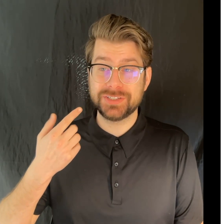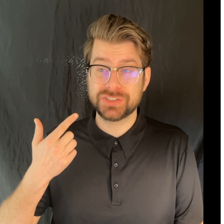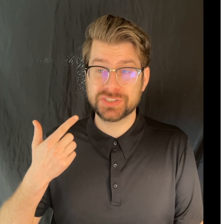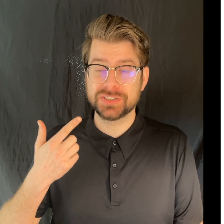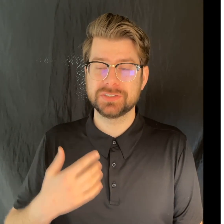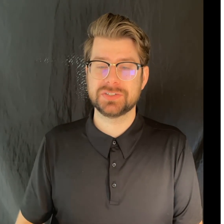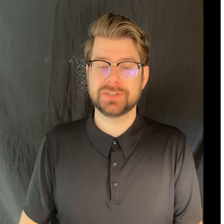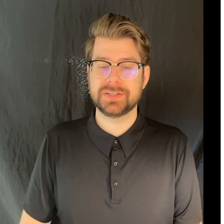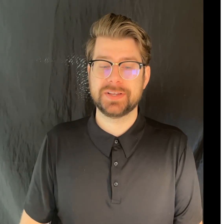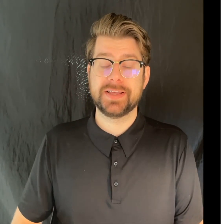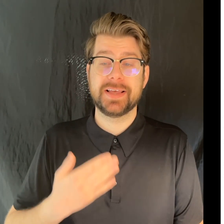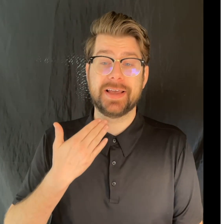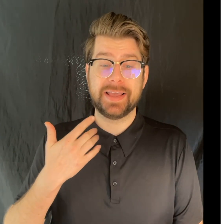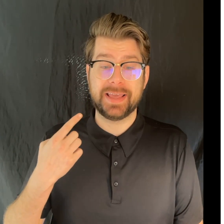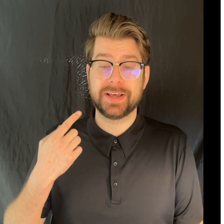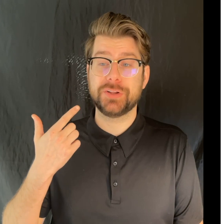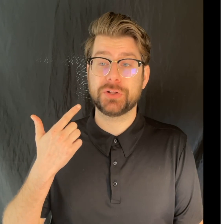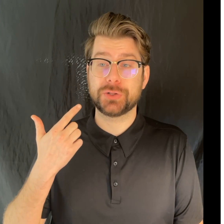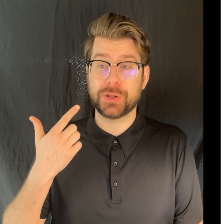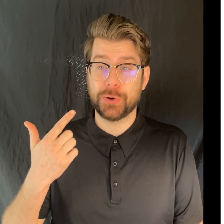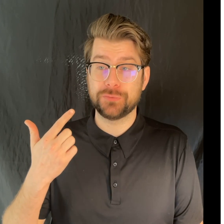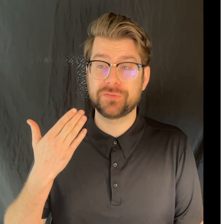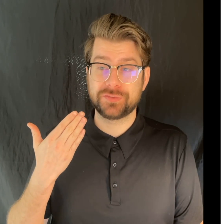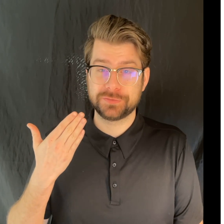quiche, and loaf.